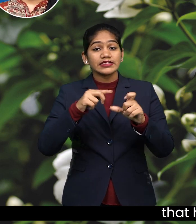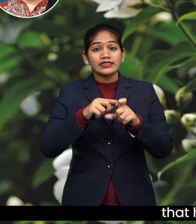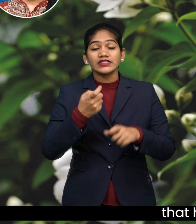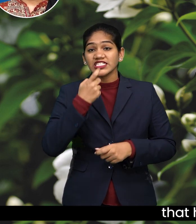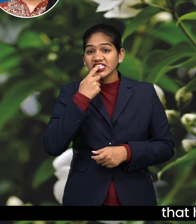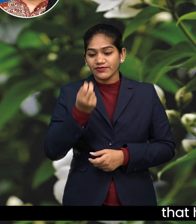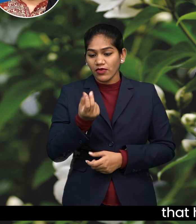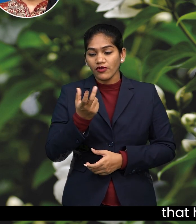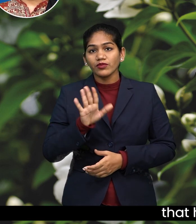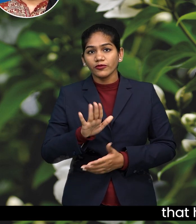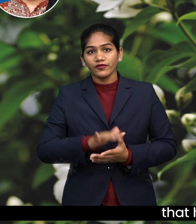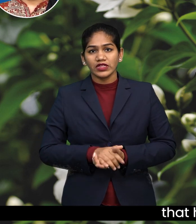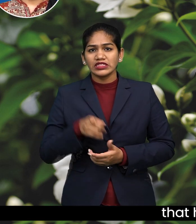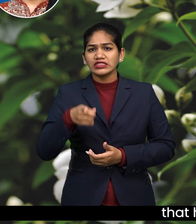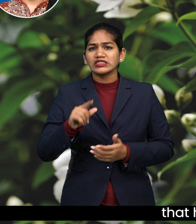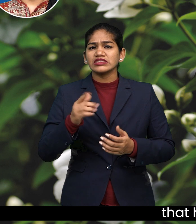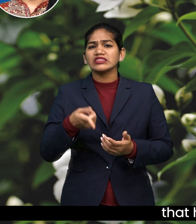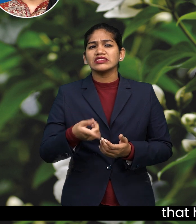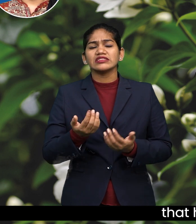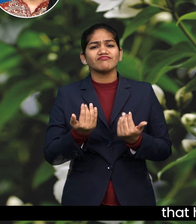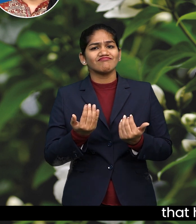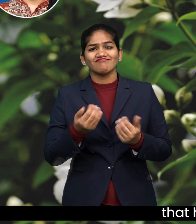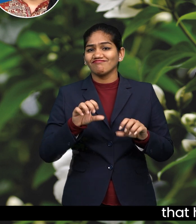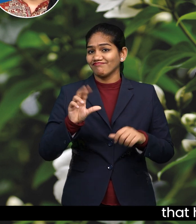that have lost the capacity